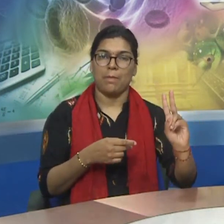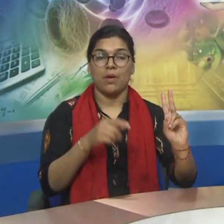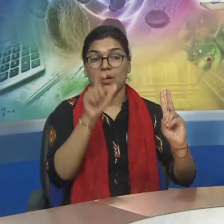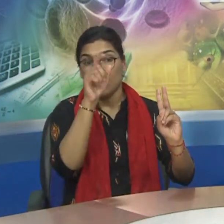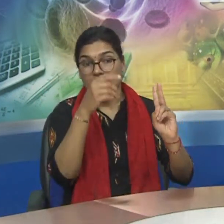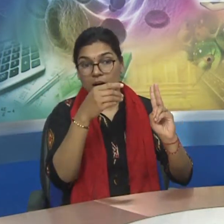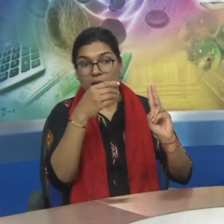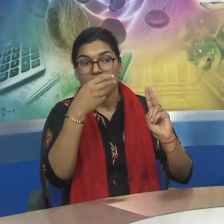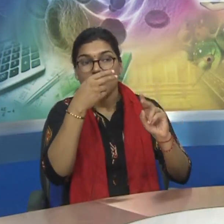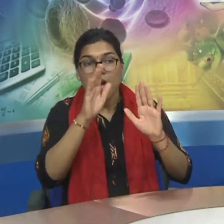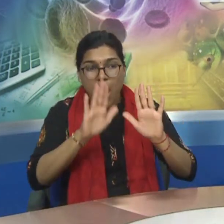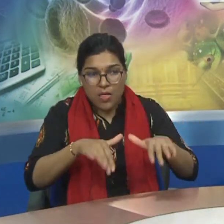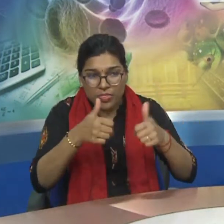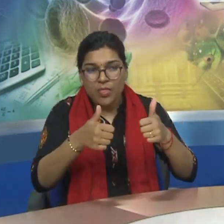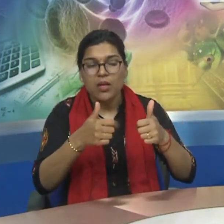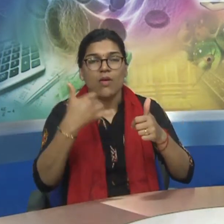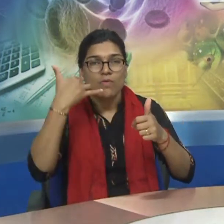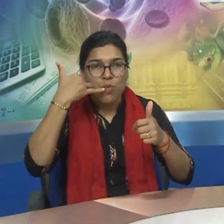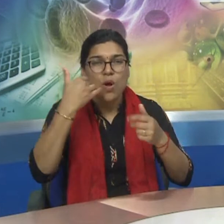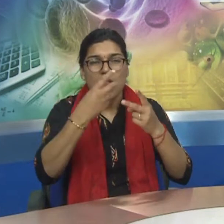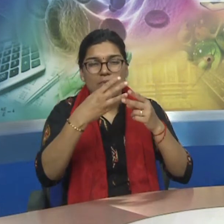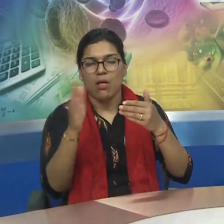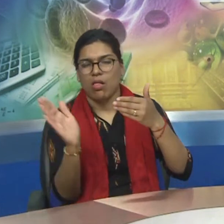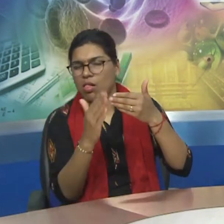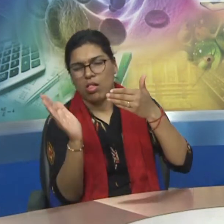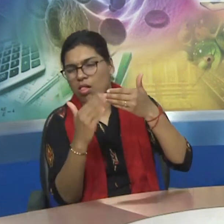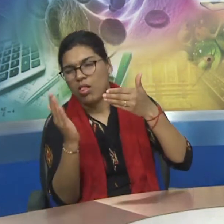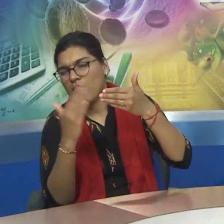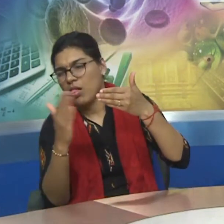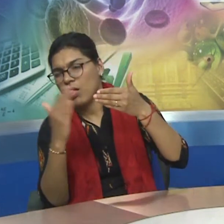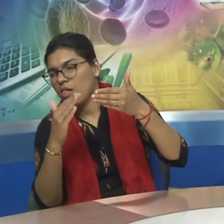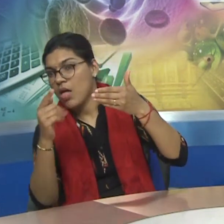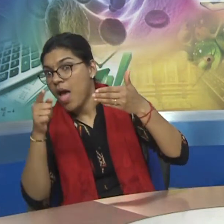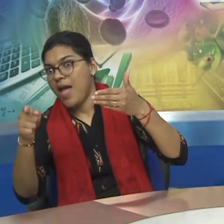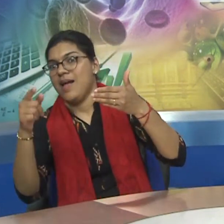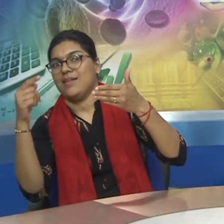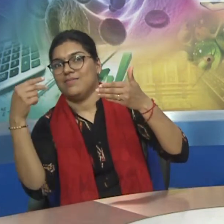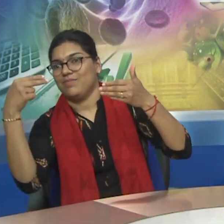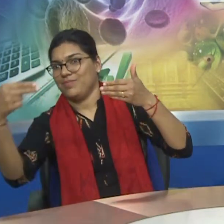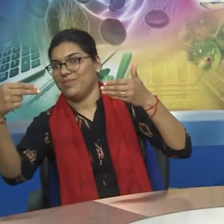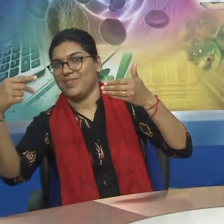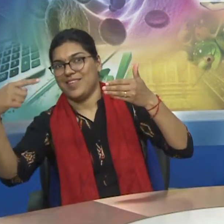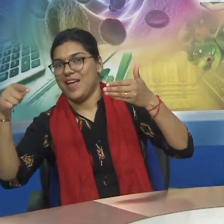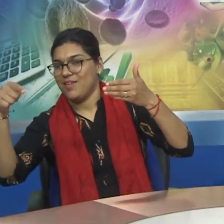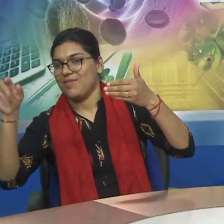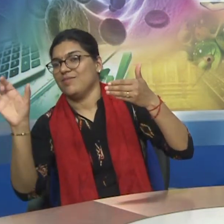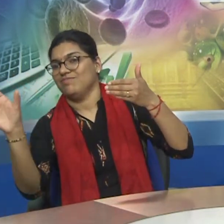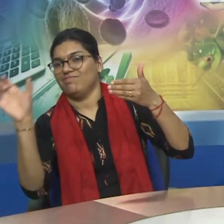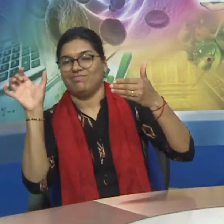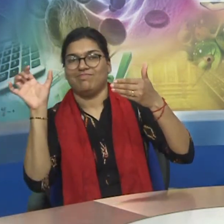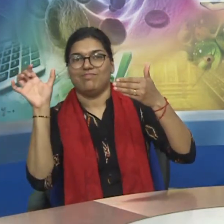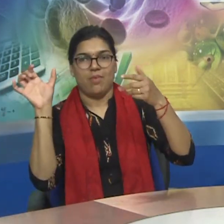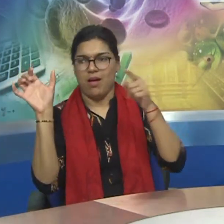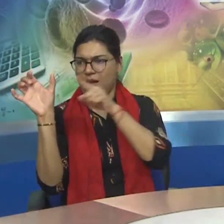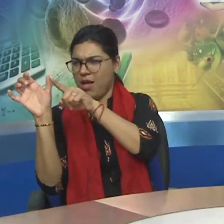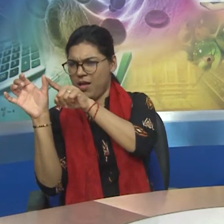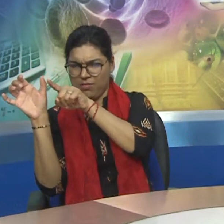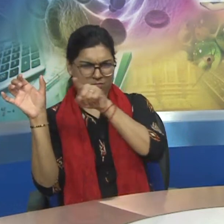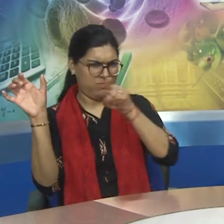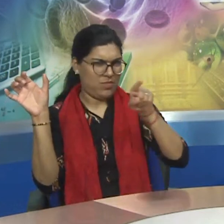hide some rows or column or any particular data which is important for you and which you